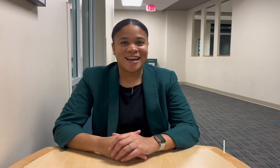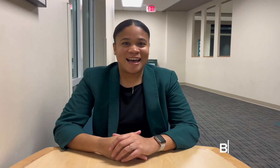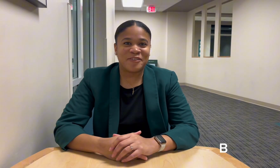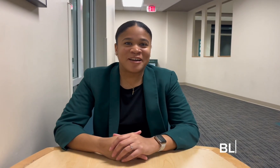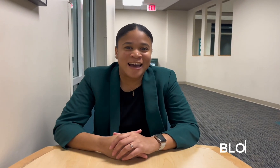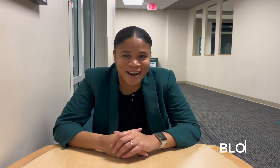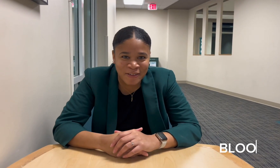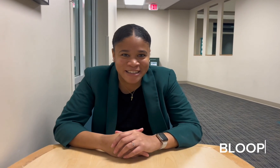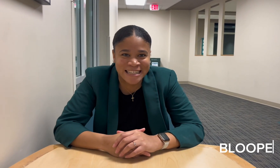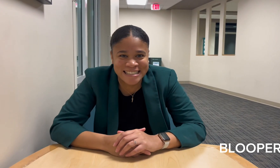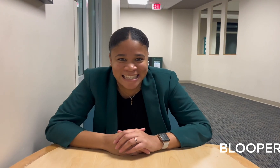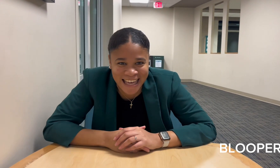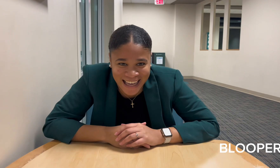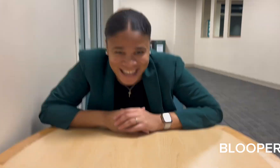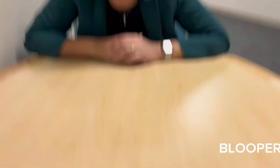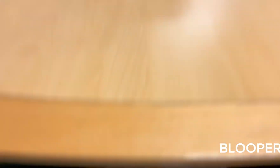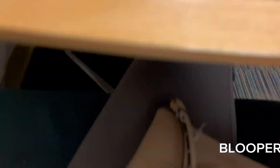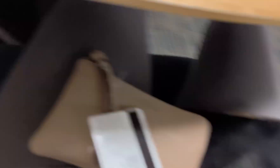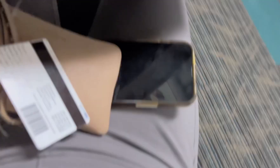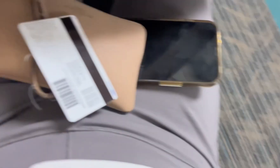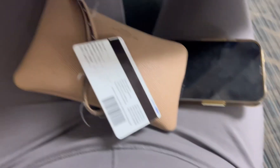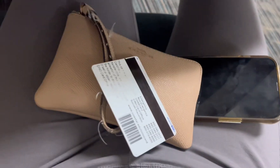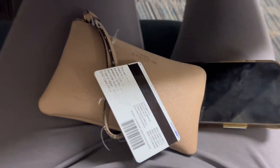Oh my gosh. A lot. Aaron, over there.